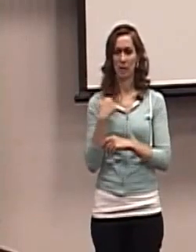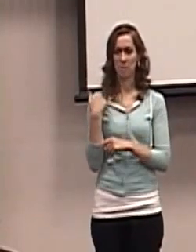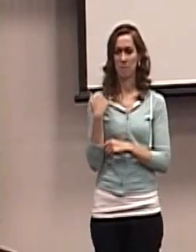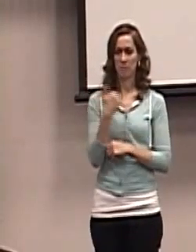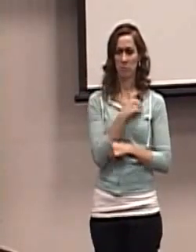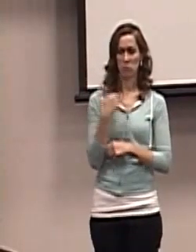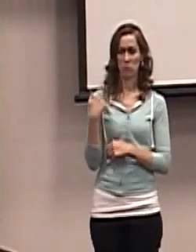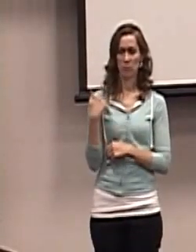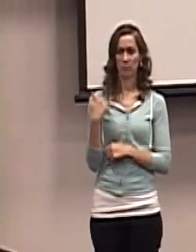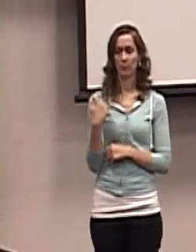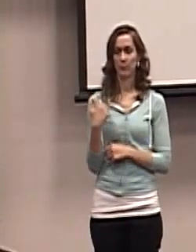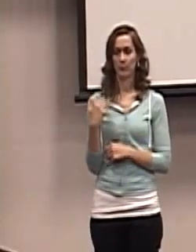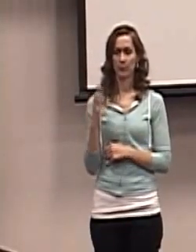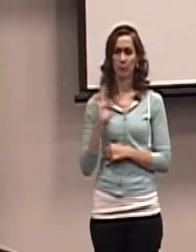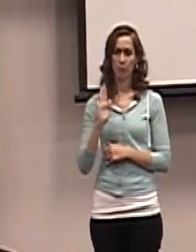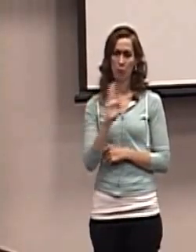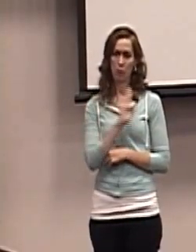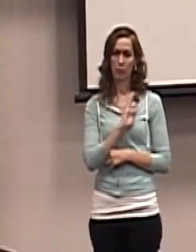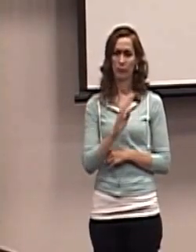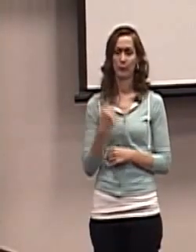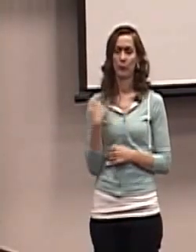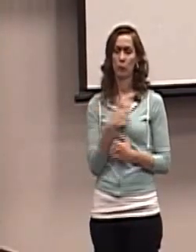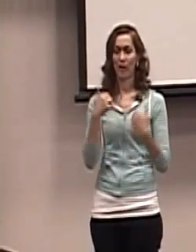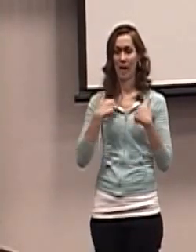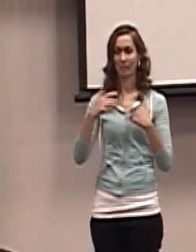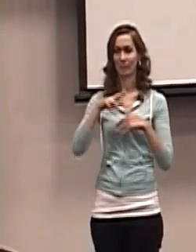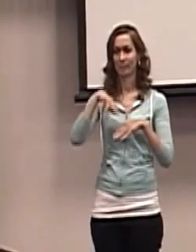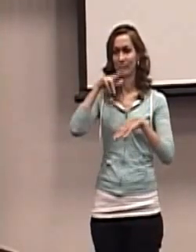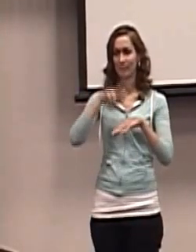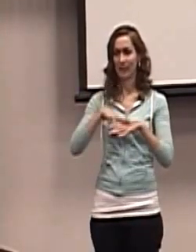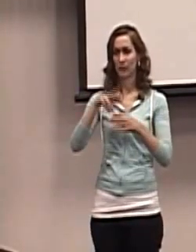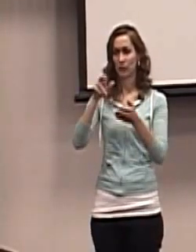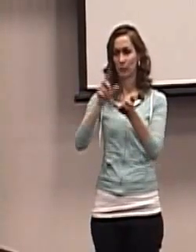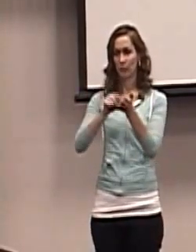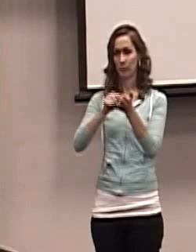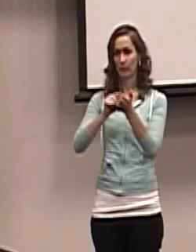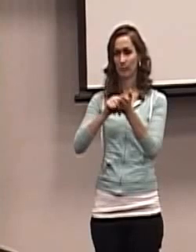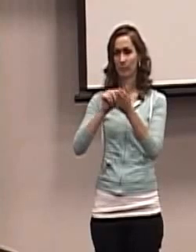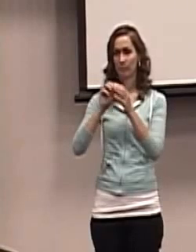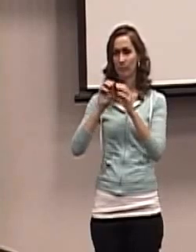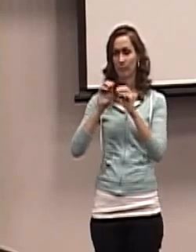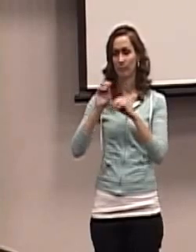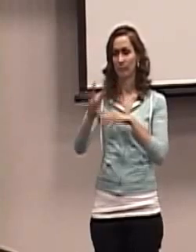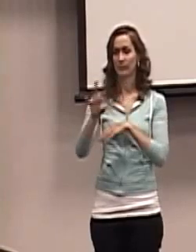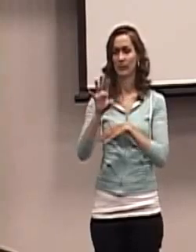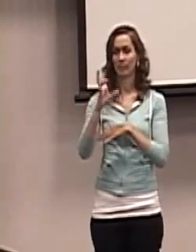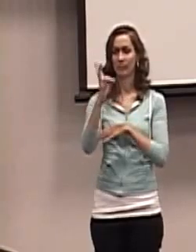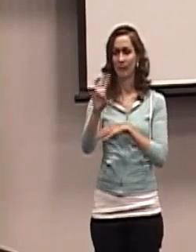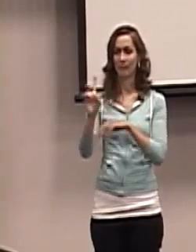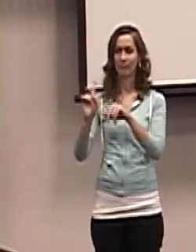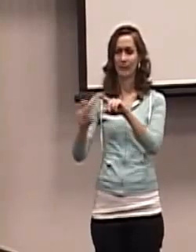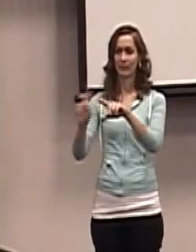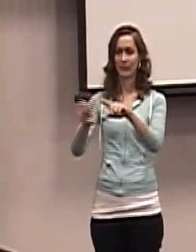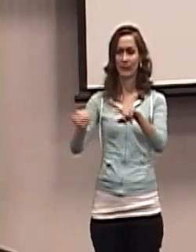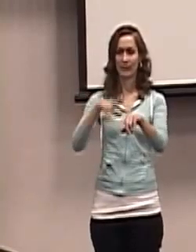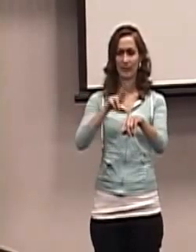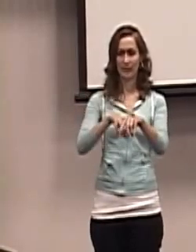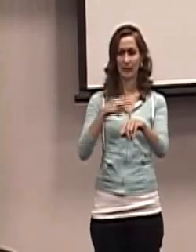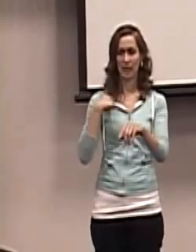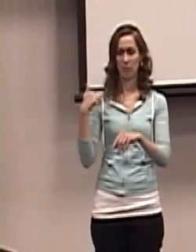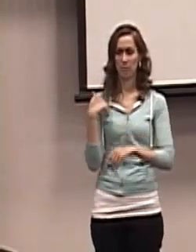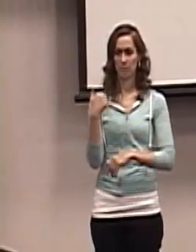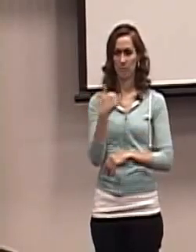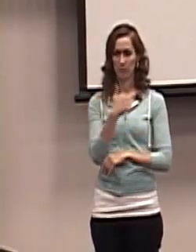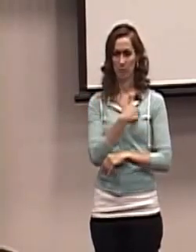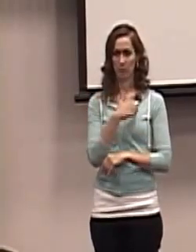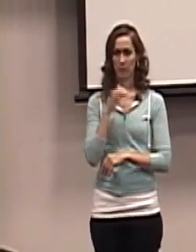We had a national publication that went to 17 nations, and I was a member of the board of that,